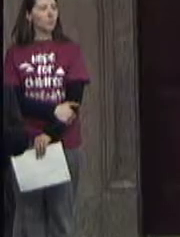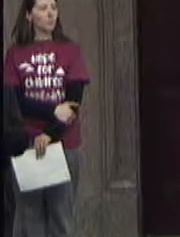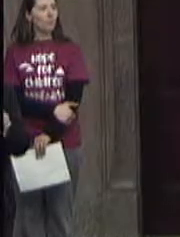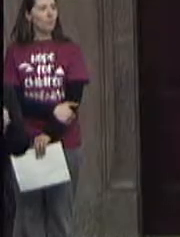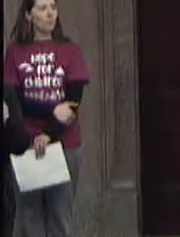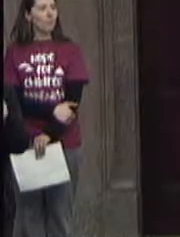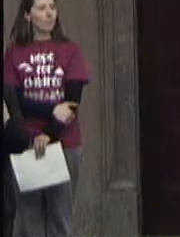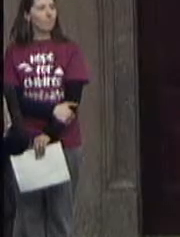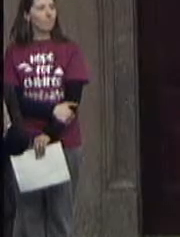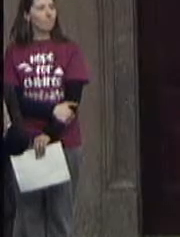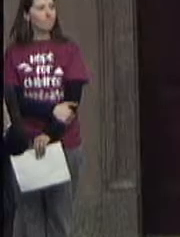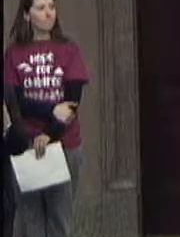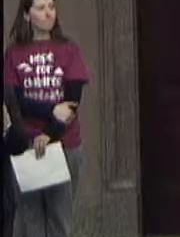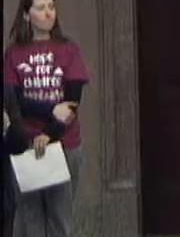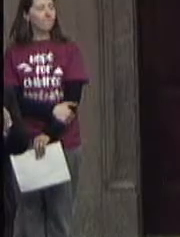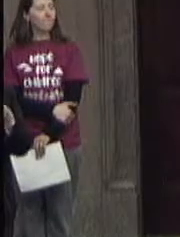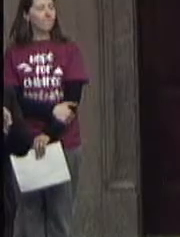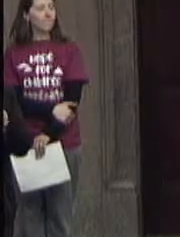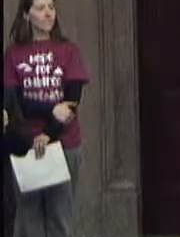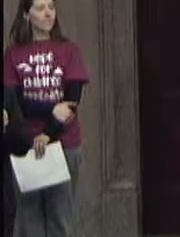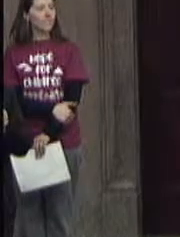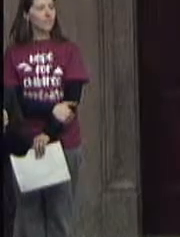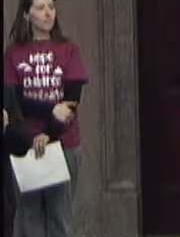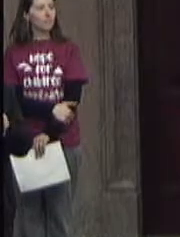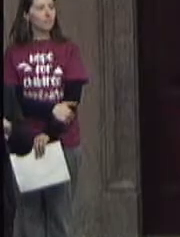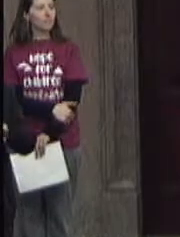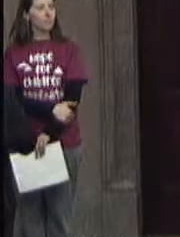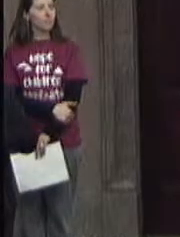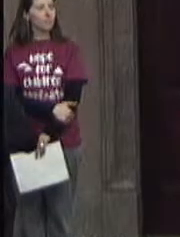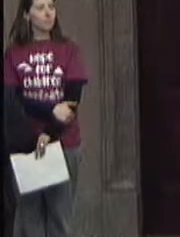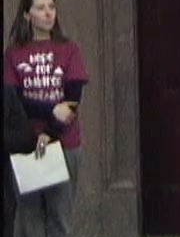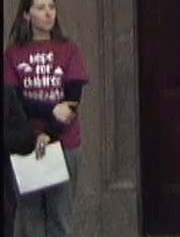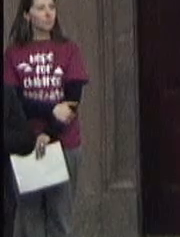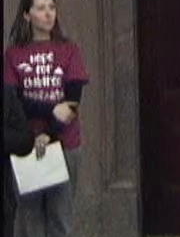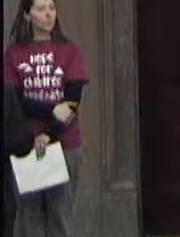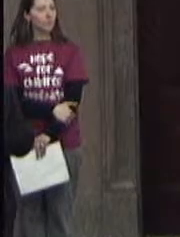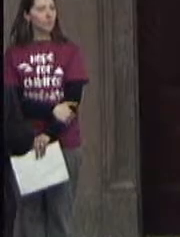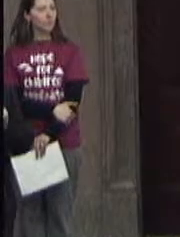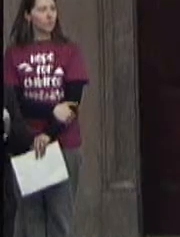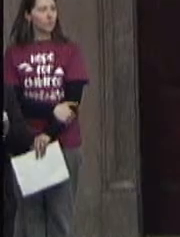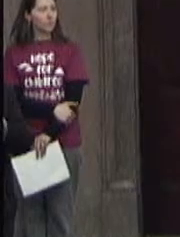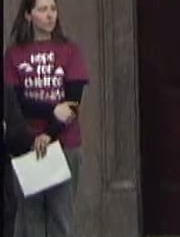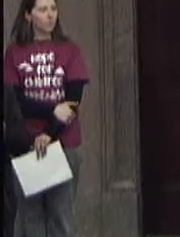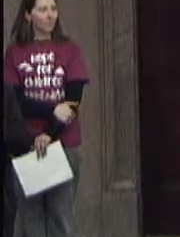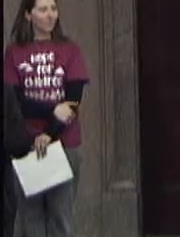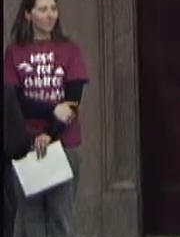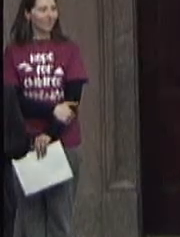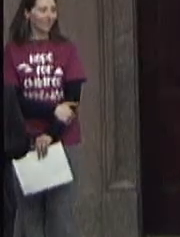providers to meet the needs. Thank you for the opportunity to speak.